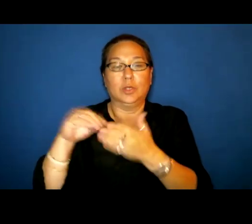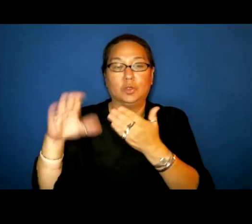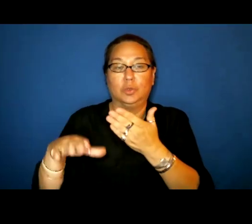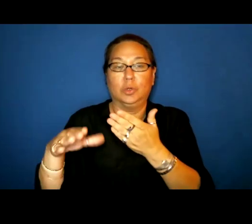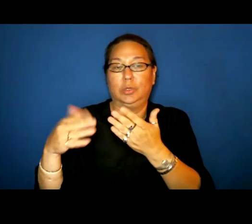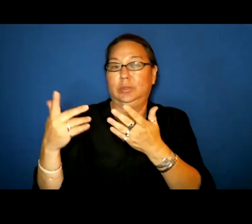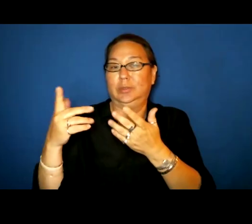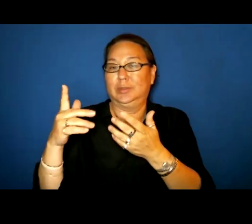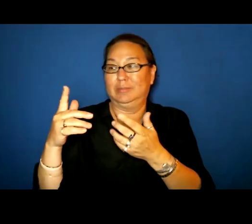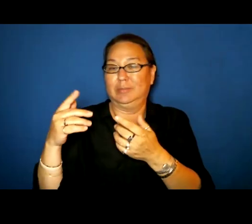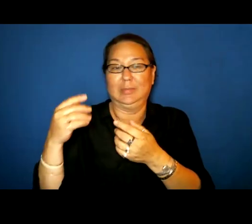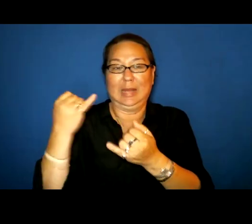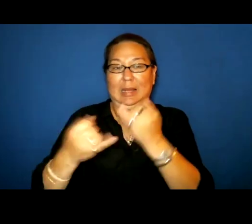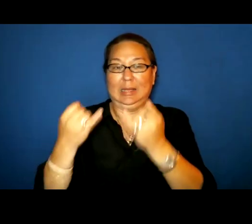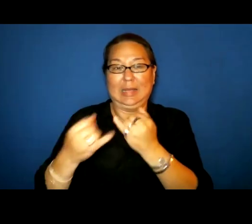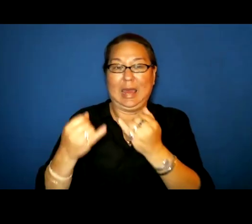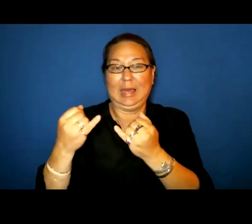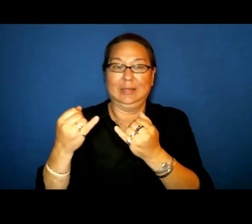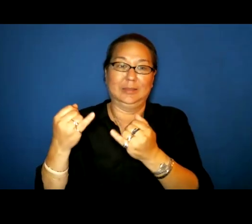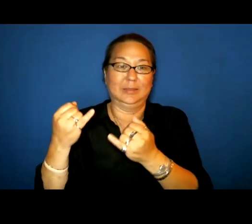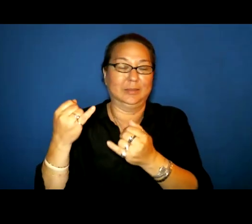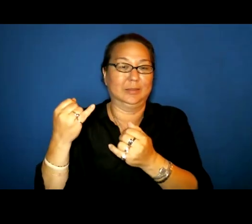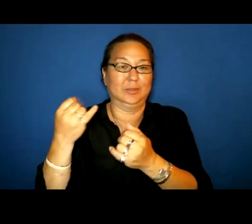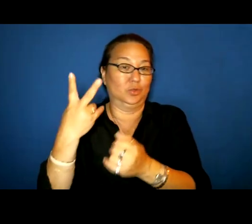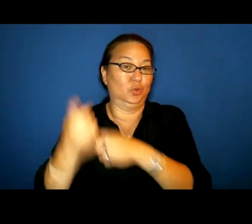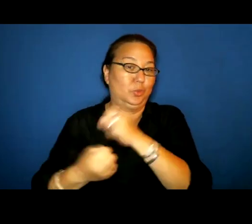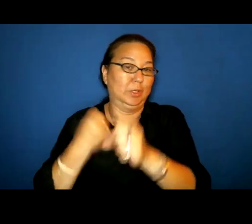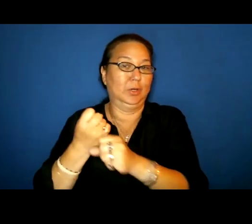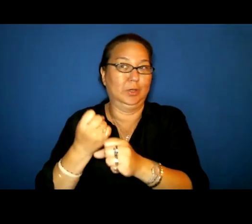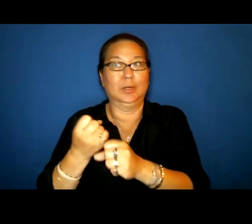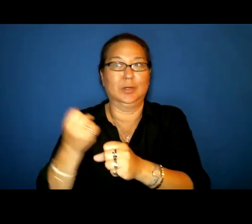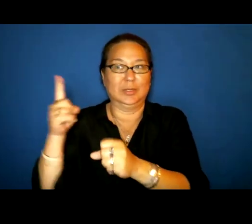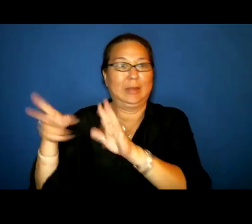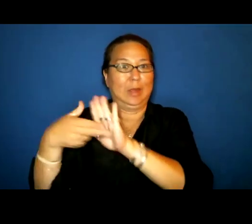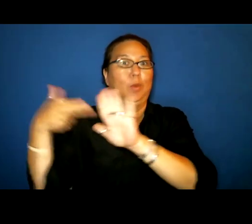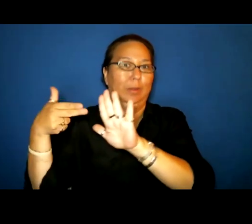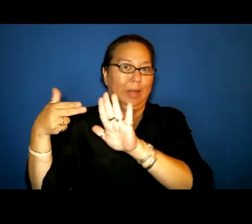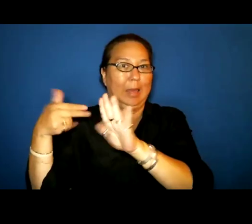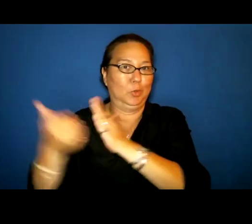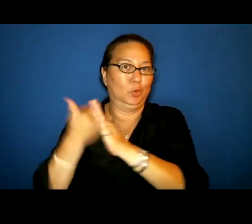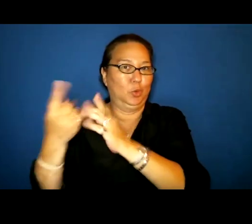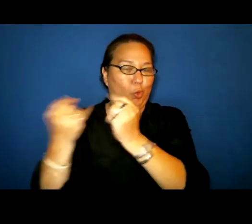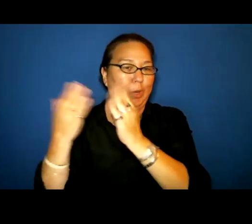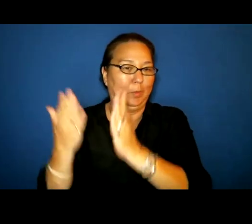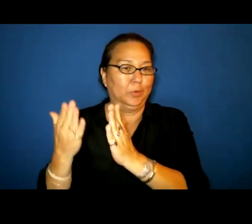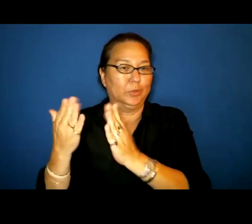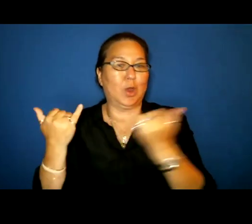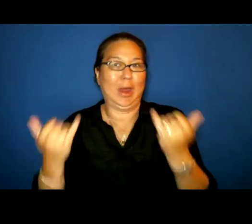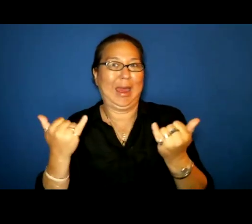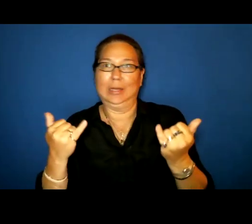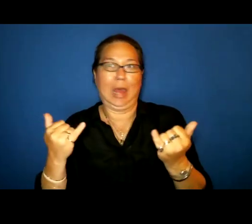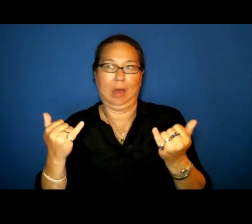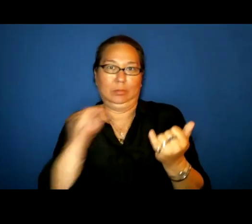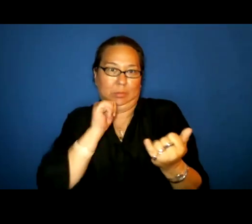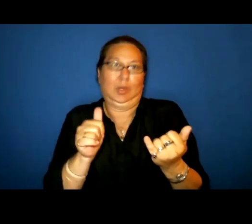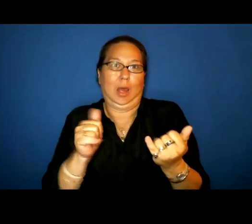longer newcomers, we're seeing them stay at a higher rate than we thought might happen. And that's why I think the narrative of